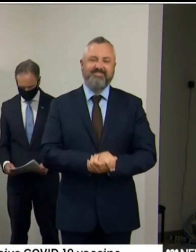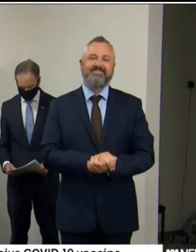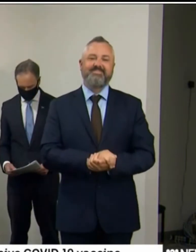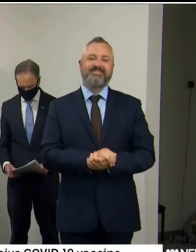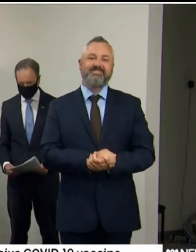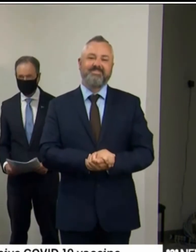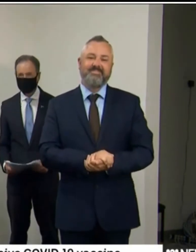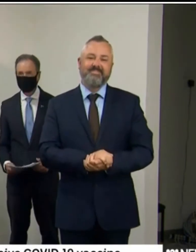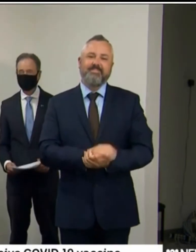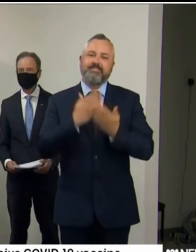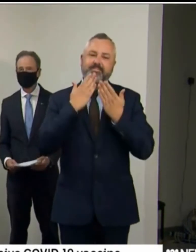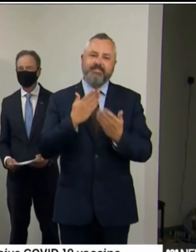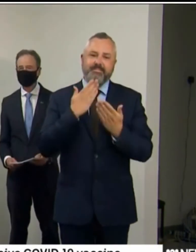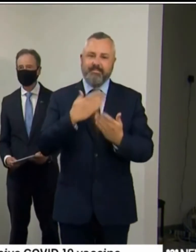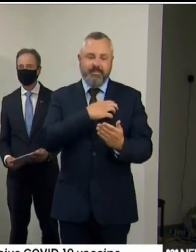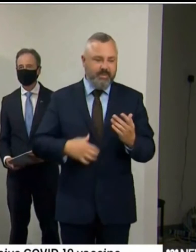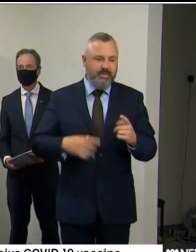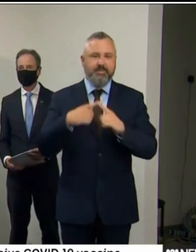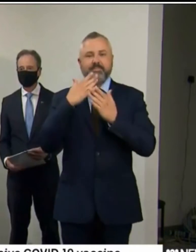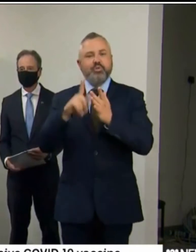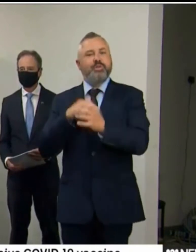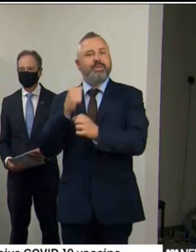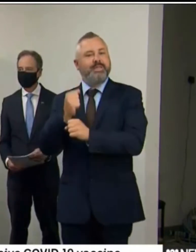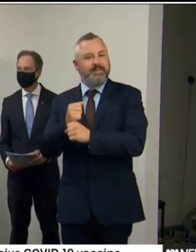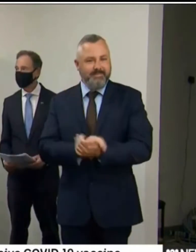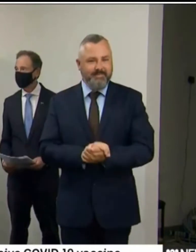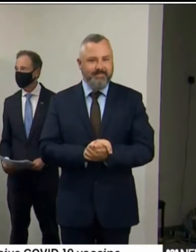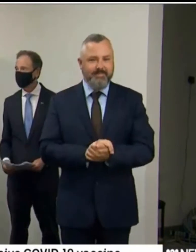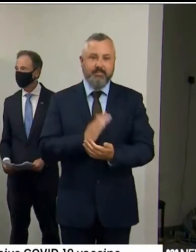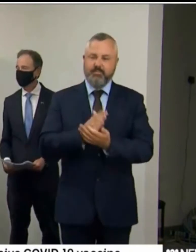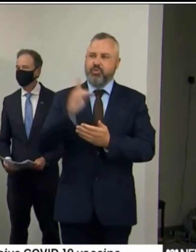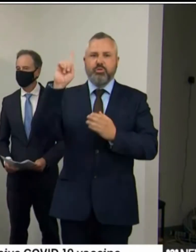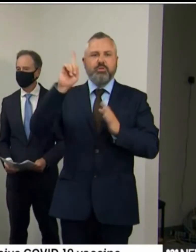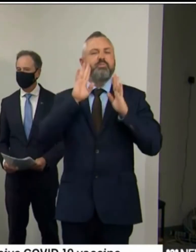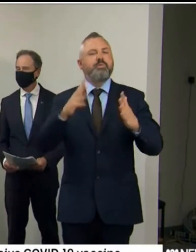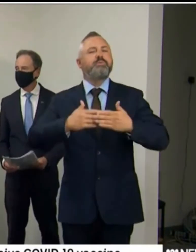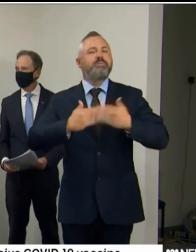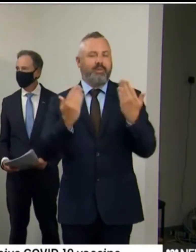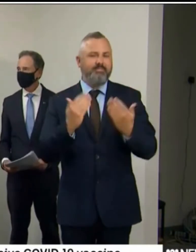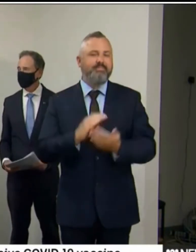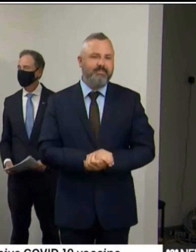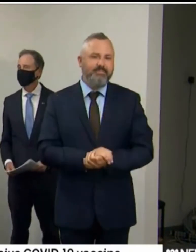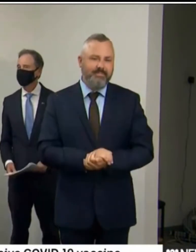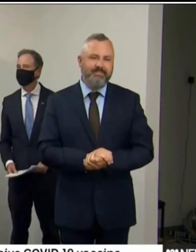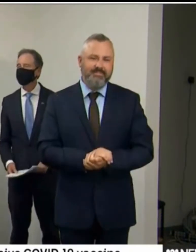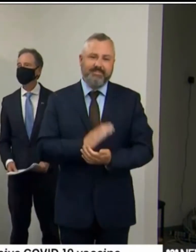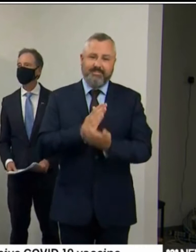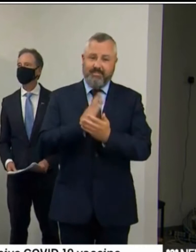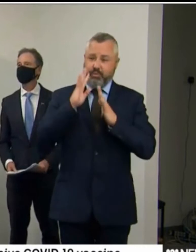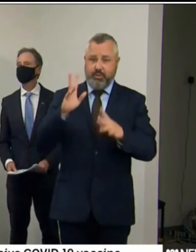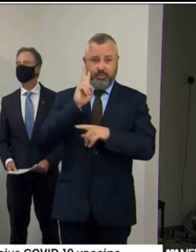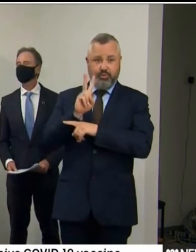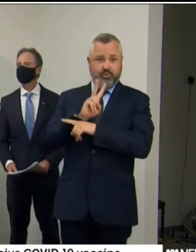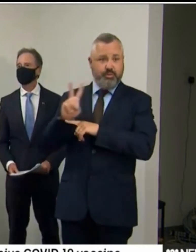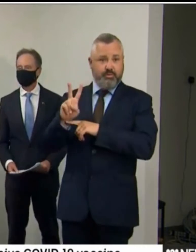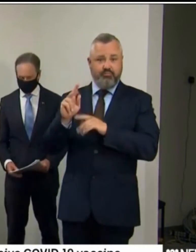Thank you, Minister, and thank you, Julia. What a wonderful day this is. It was a fantastic day 2 weeks ago when the Prime Minister and